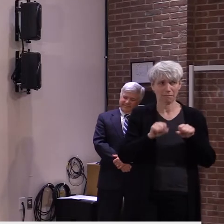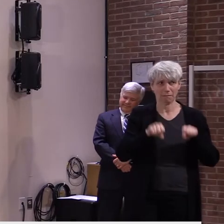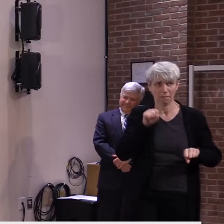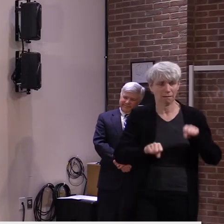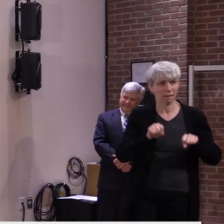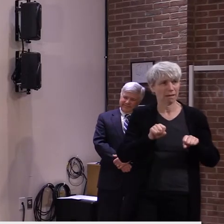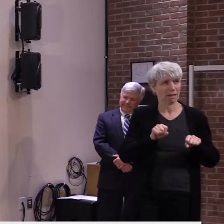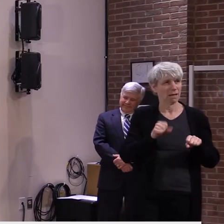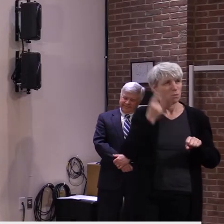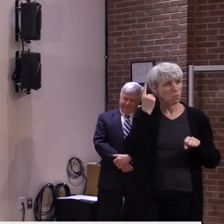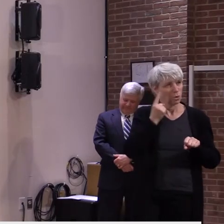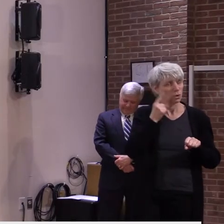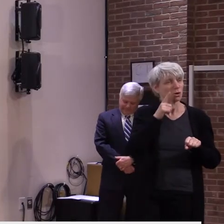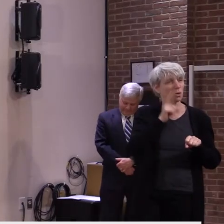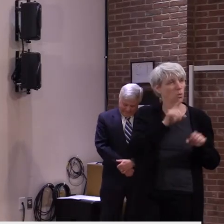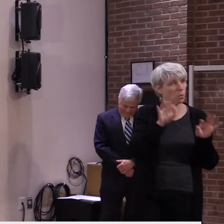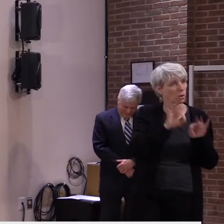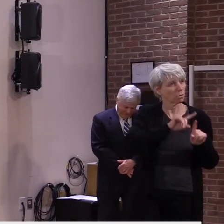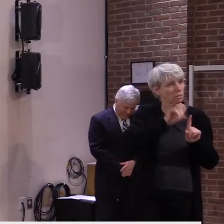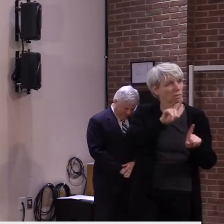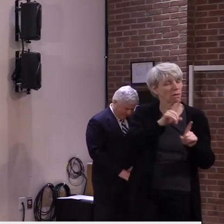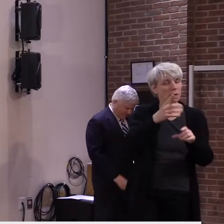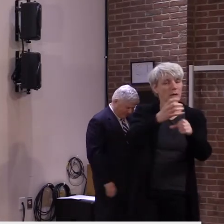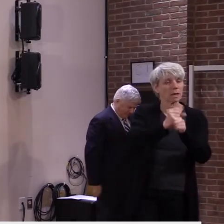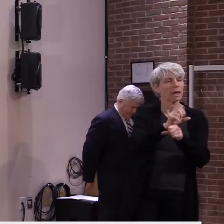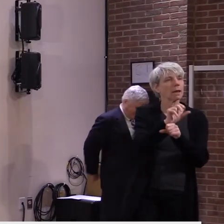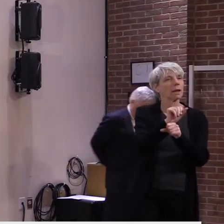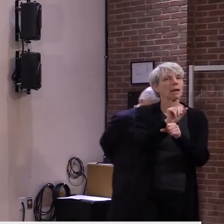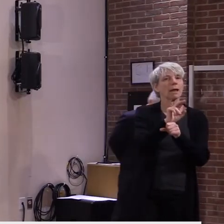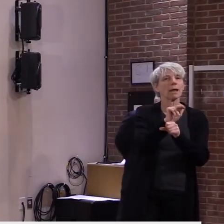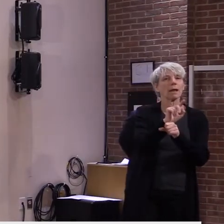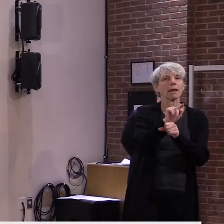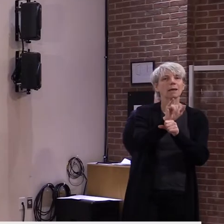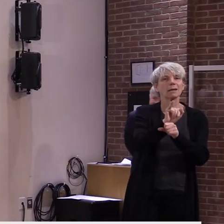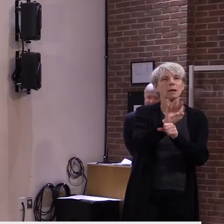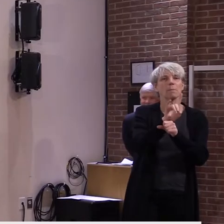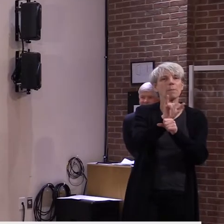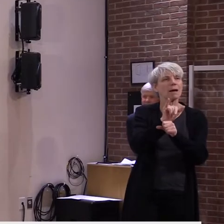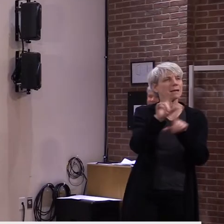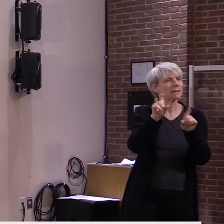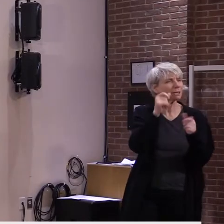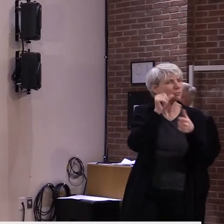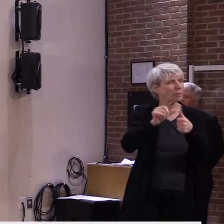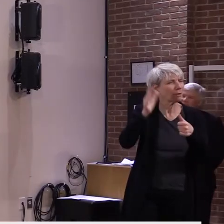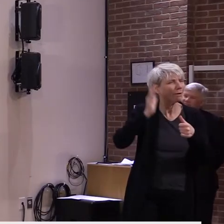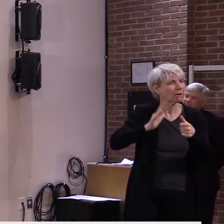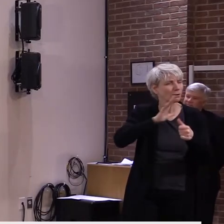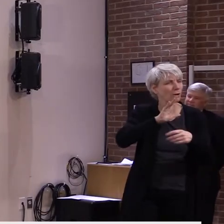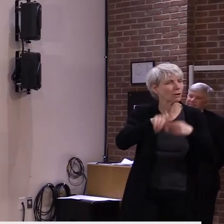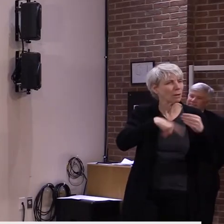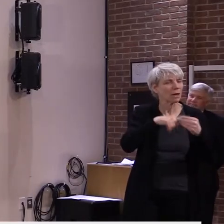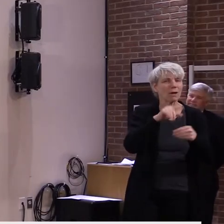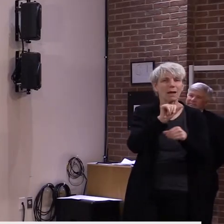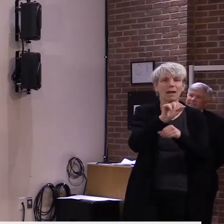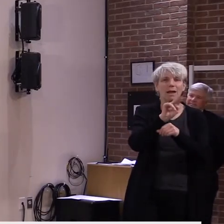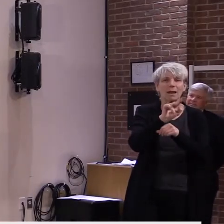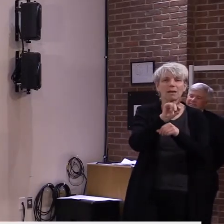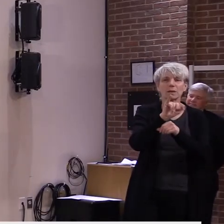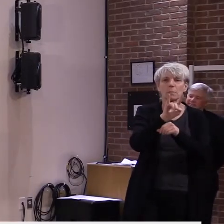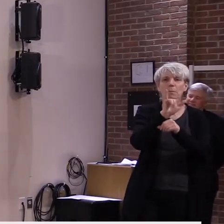that something they should consider getting or something they even can get to get some peace of mind? Yeah, thanks for that question.